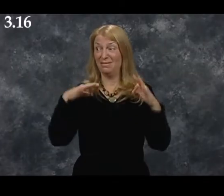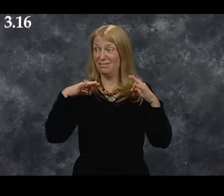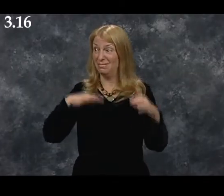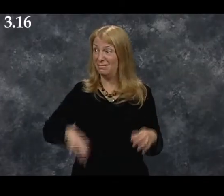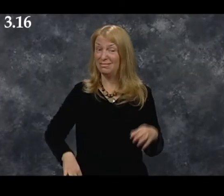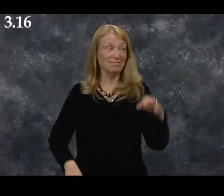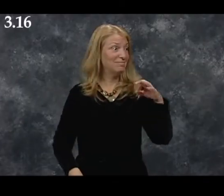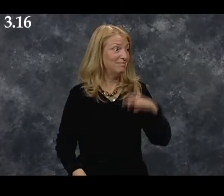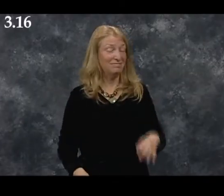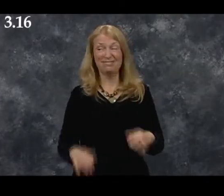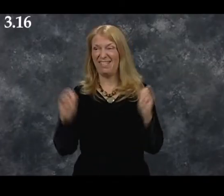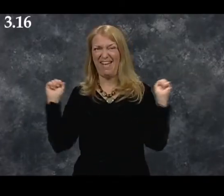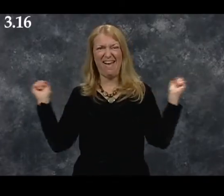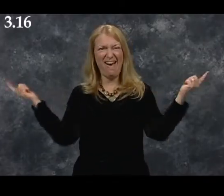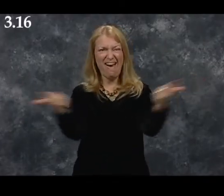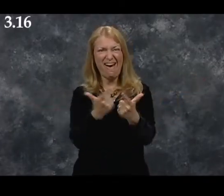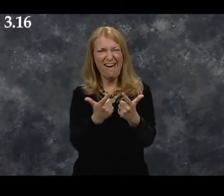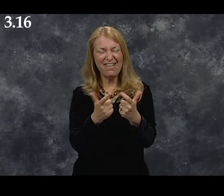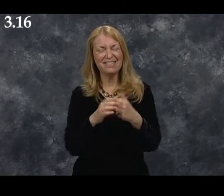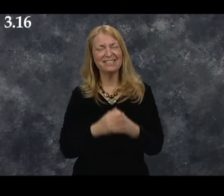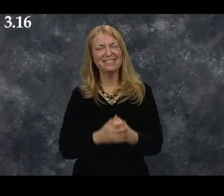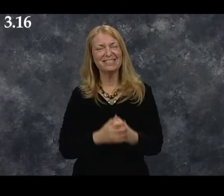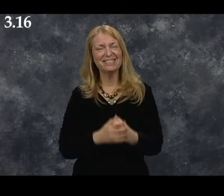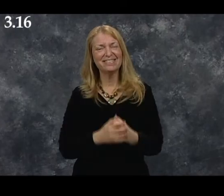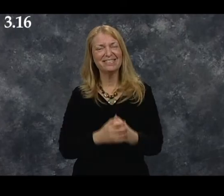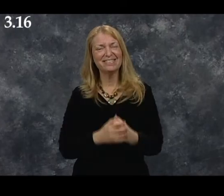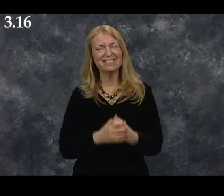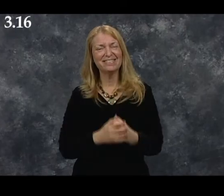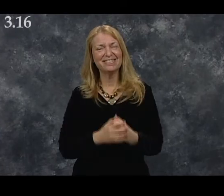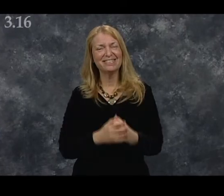no limit, and that's good for everyone.